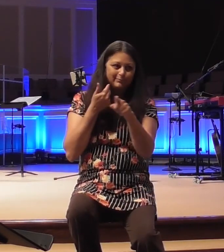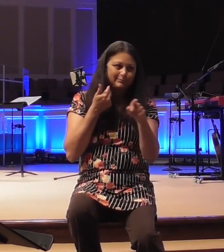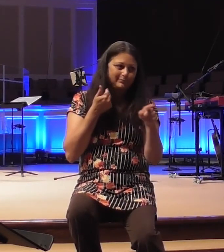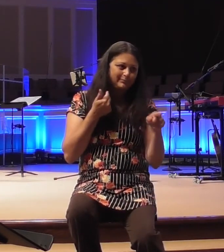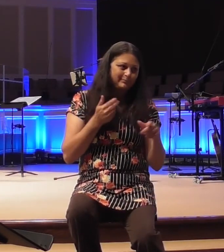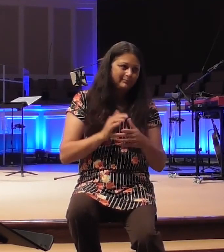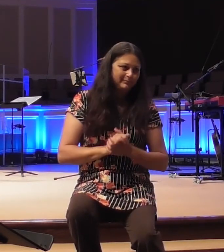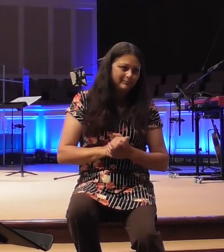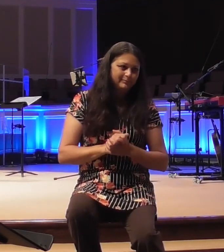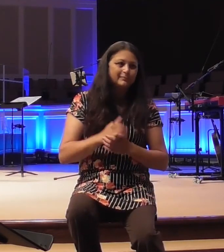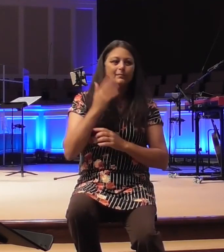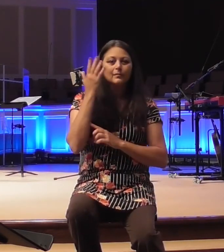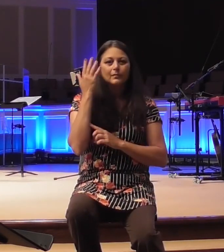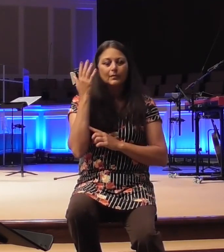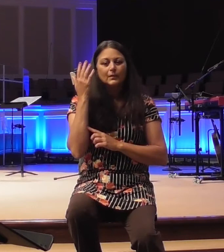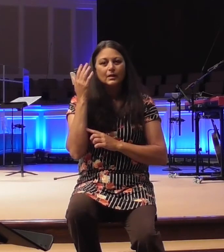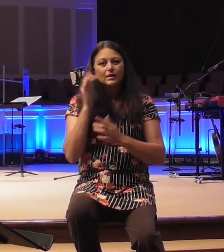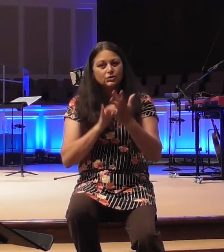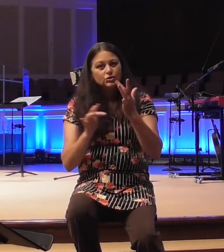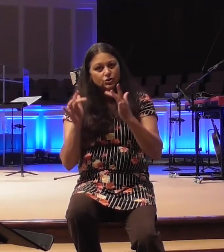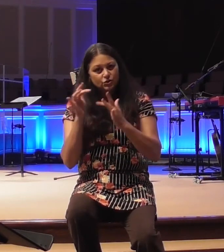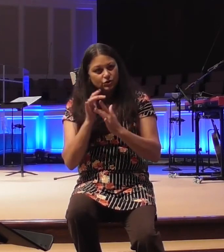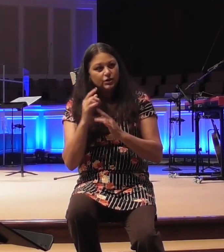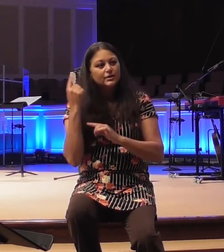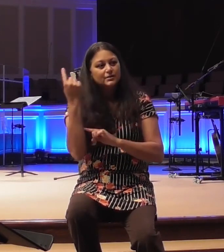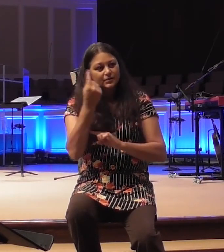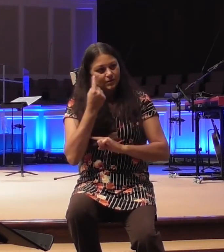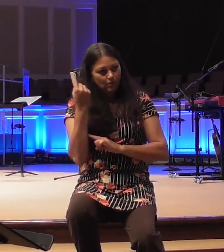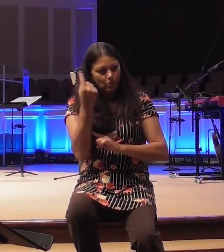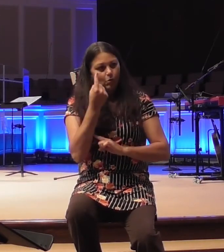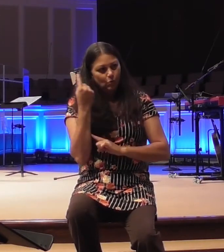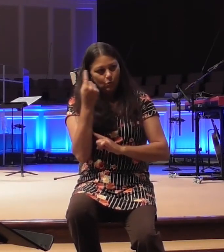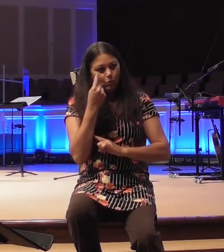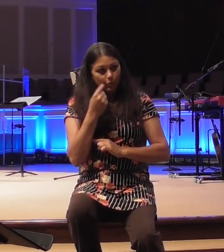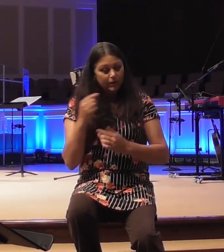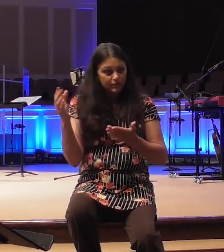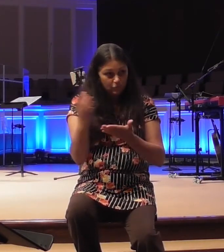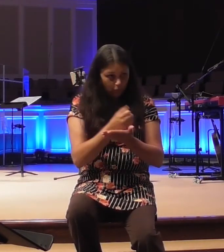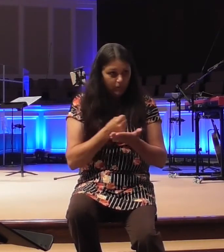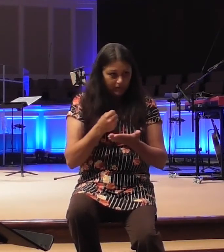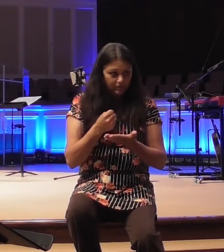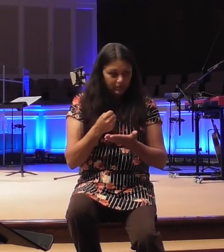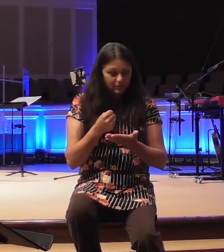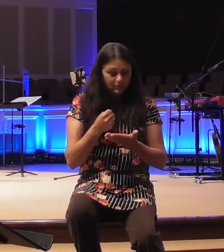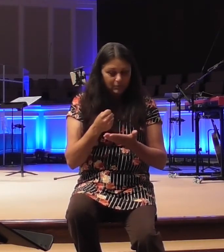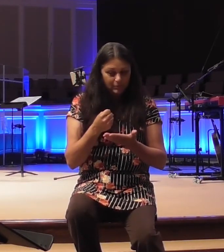And that's our future. Not survival, but significance, fruitfulness.